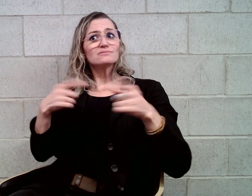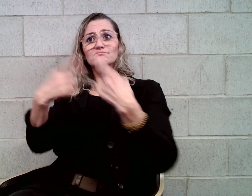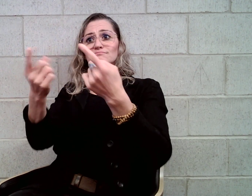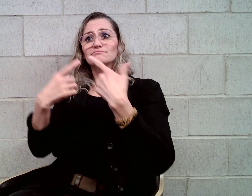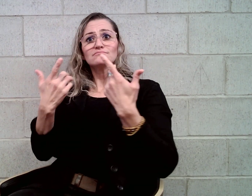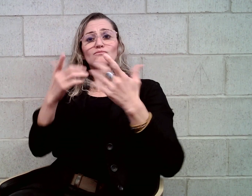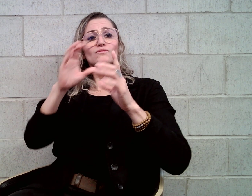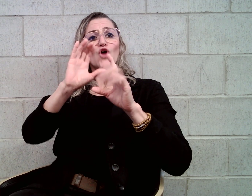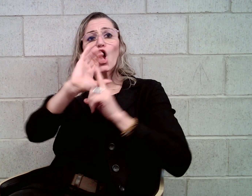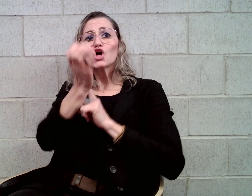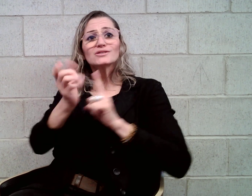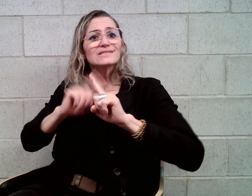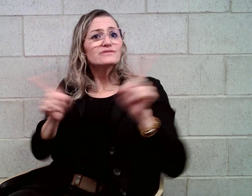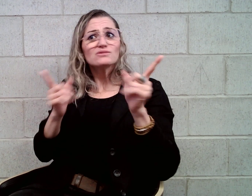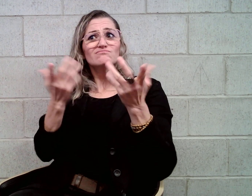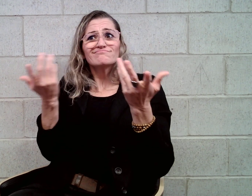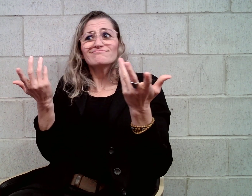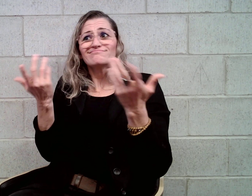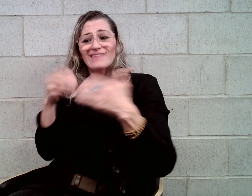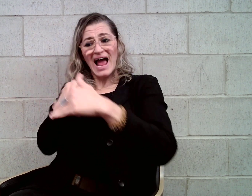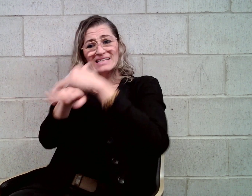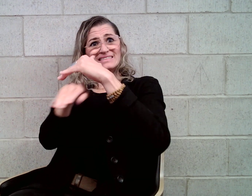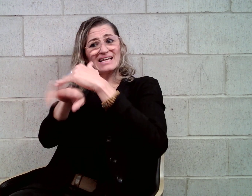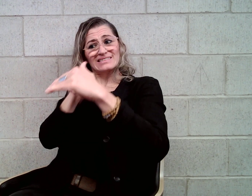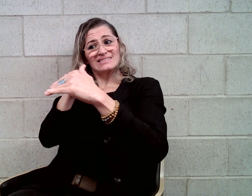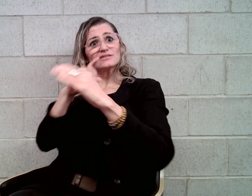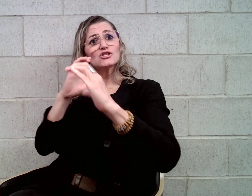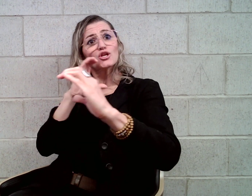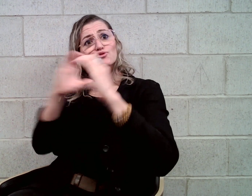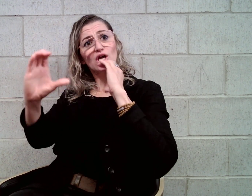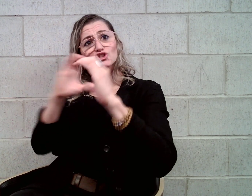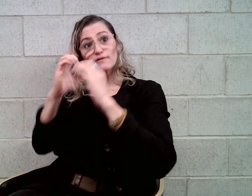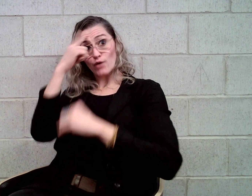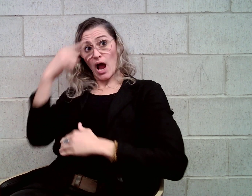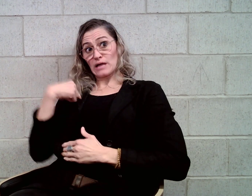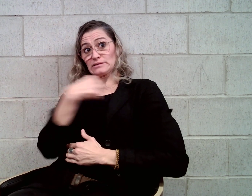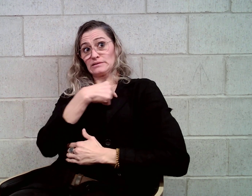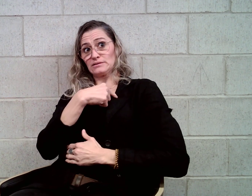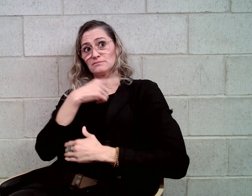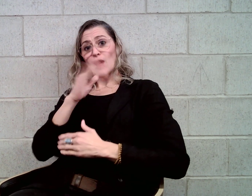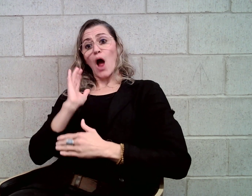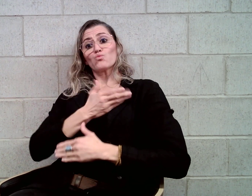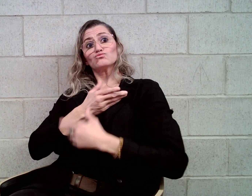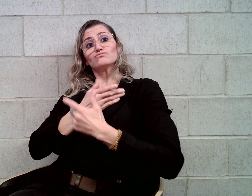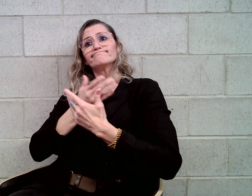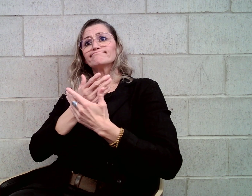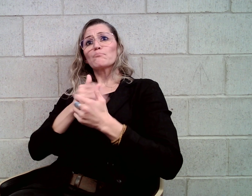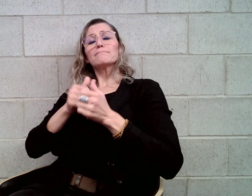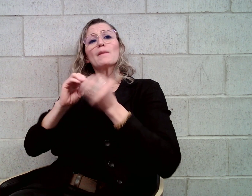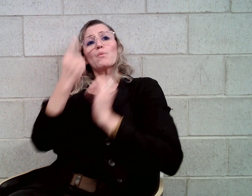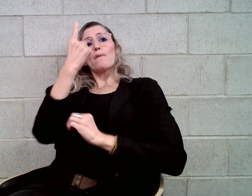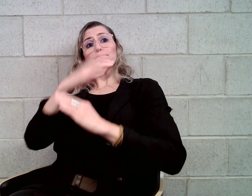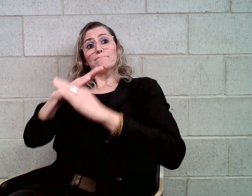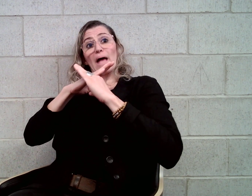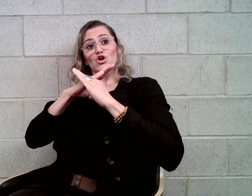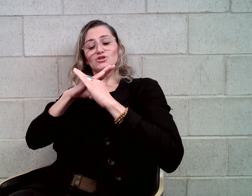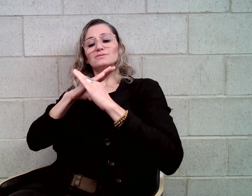because it's not, in a language or a culture that is accessible to us. So communication access is always the number